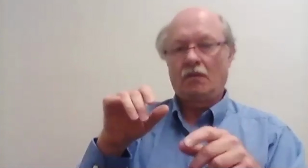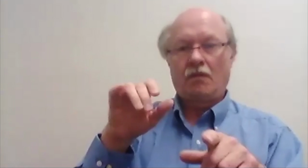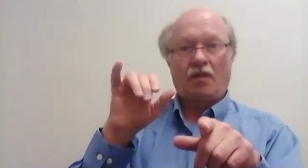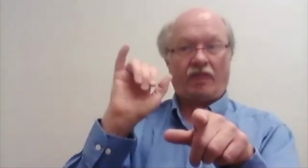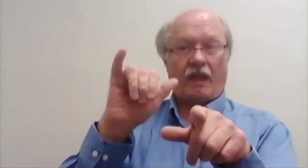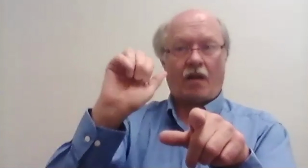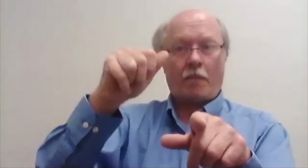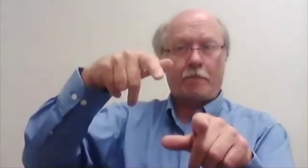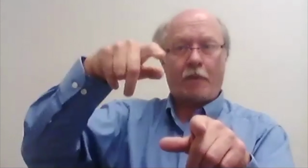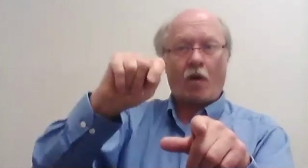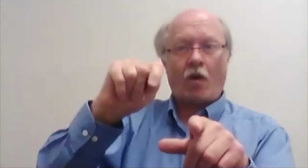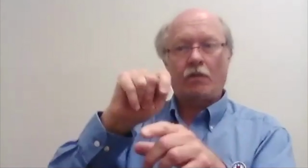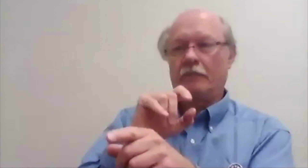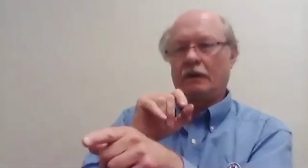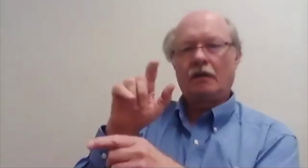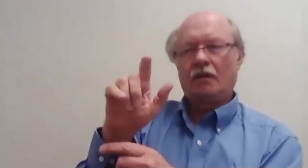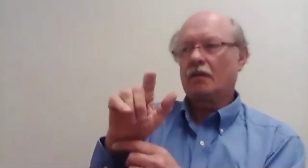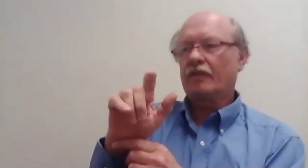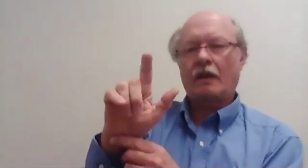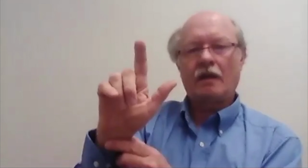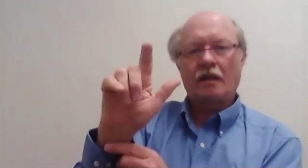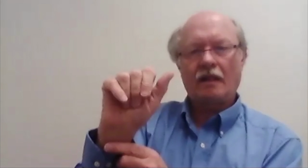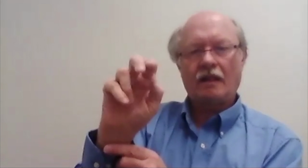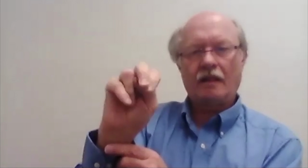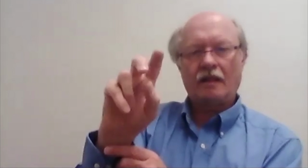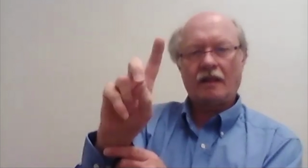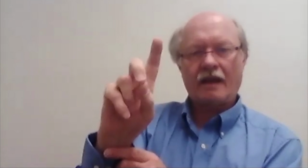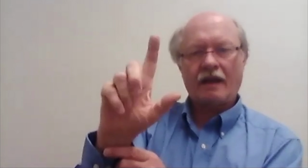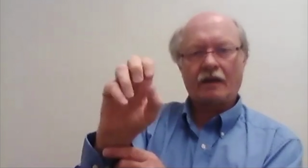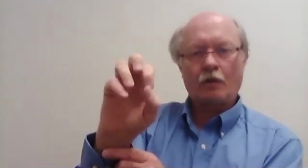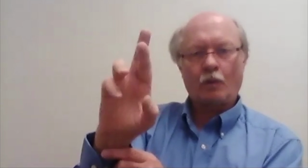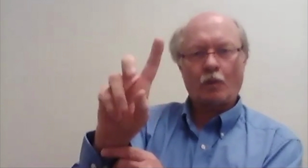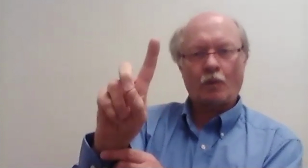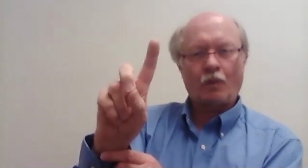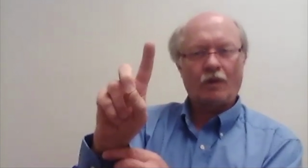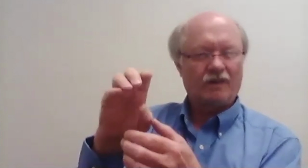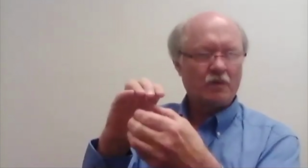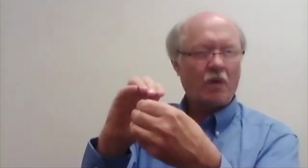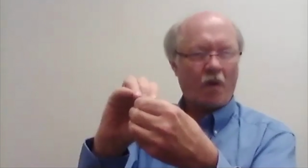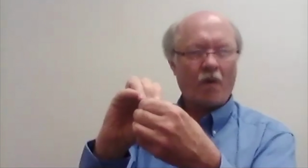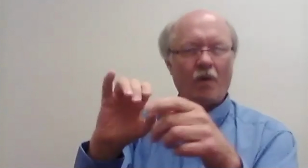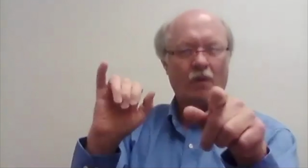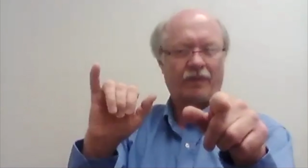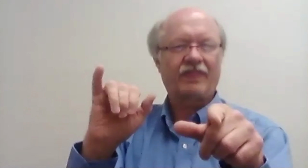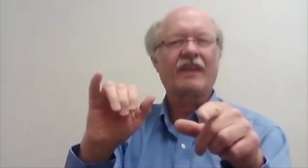The landlord, or whoever owns the apartment, will buy their own insurance for the building.